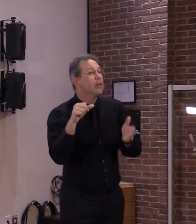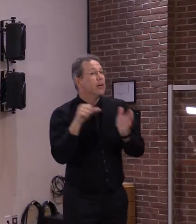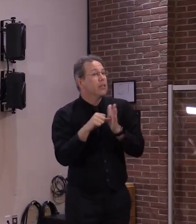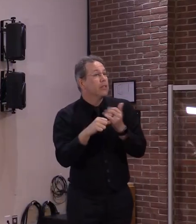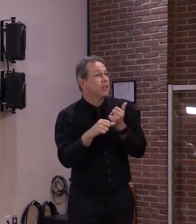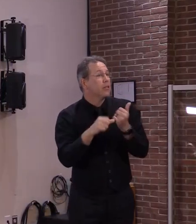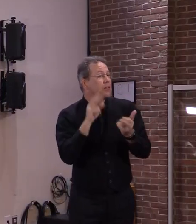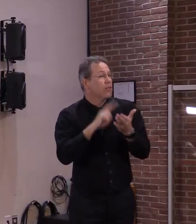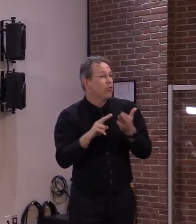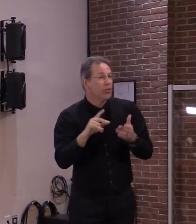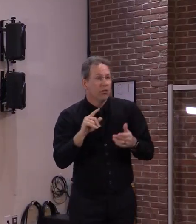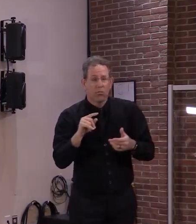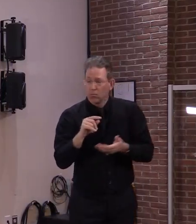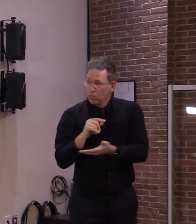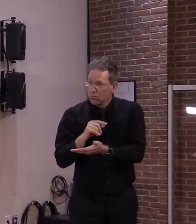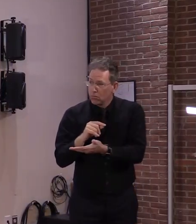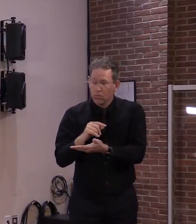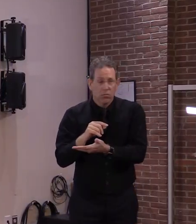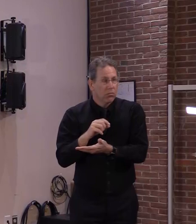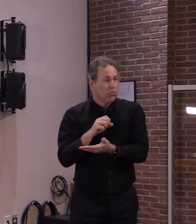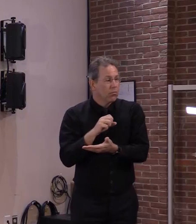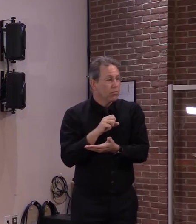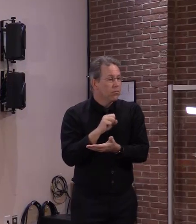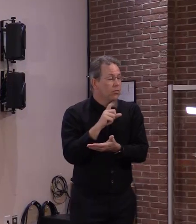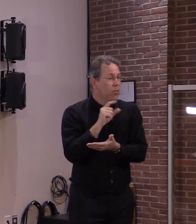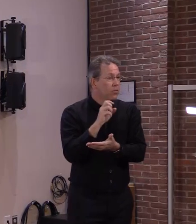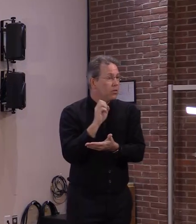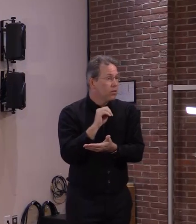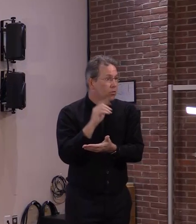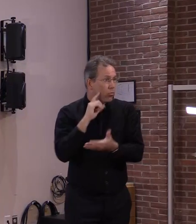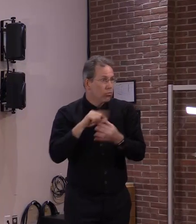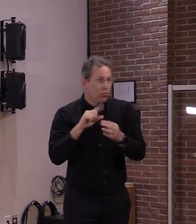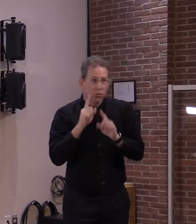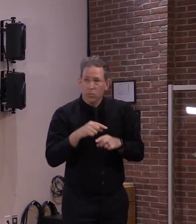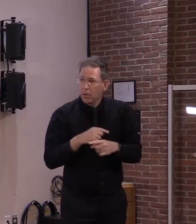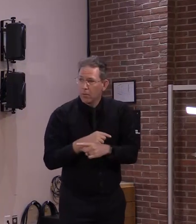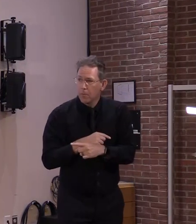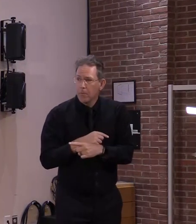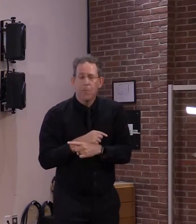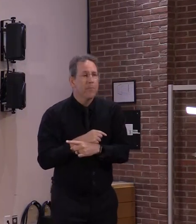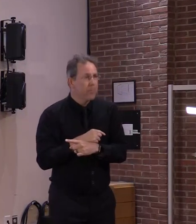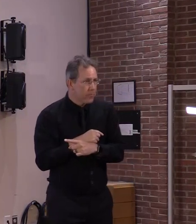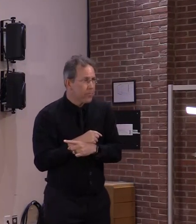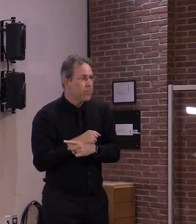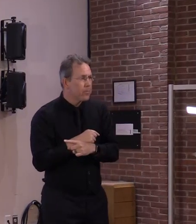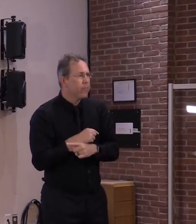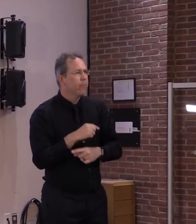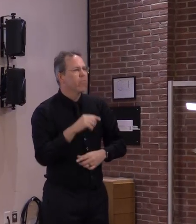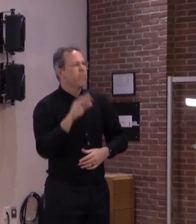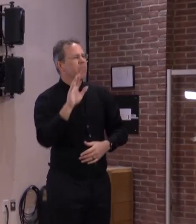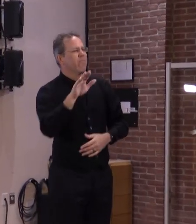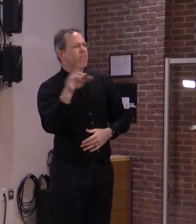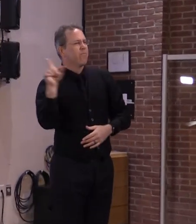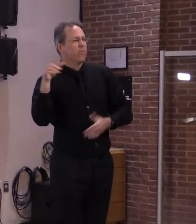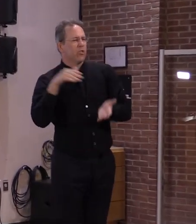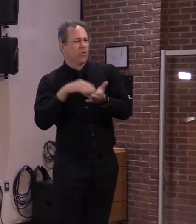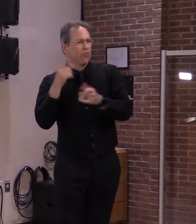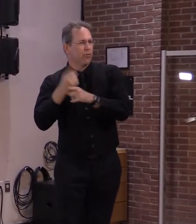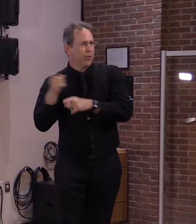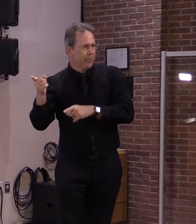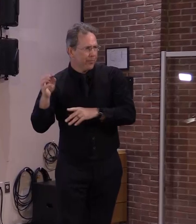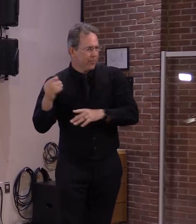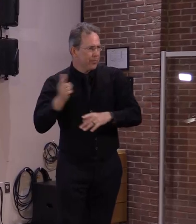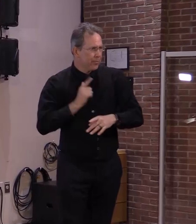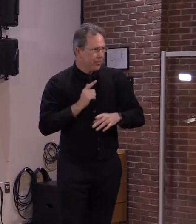they're stretching out at this time? So as Dr. Levine stated, the availability